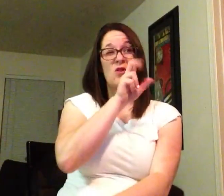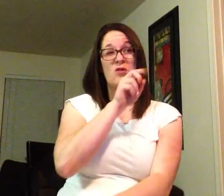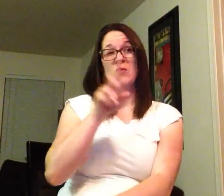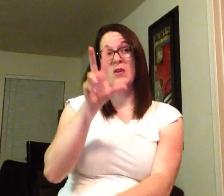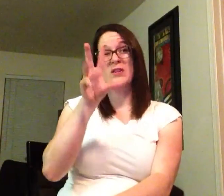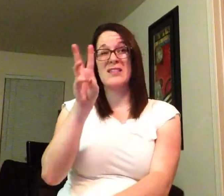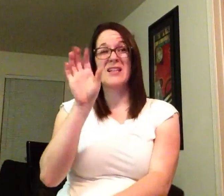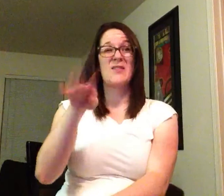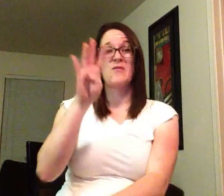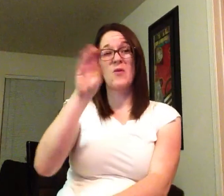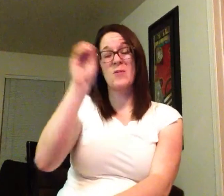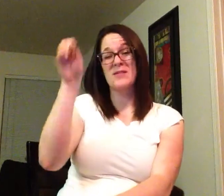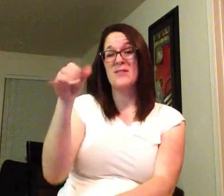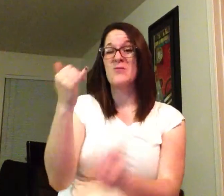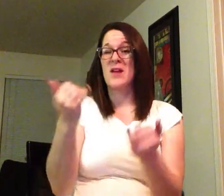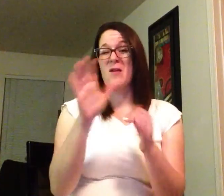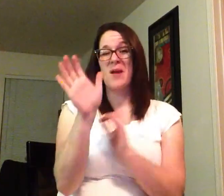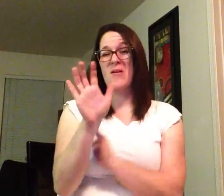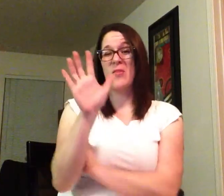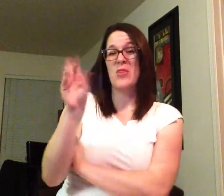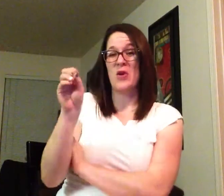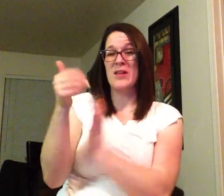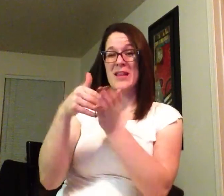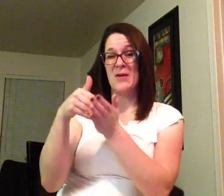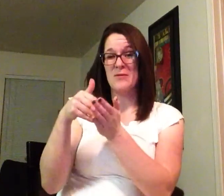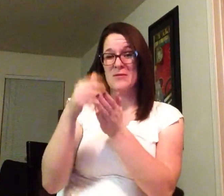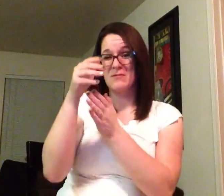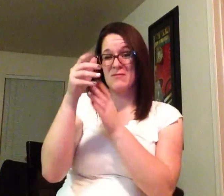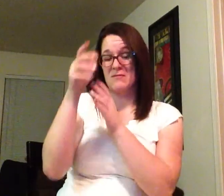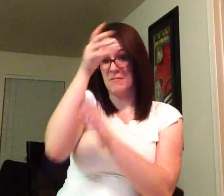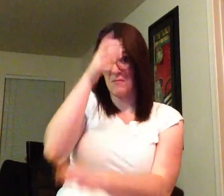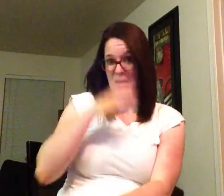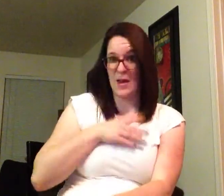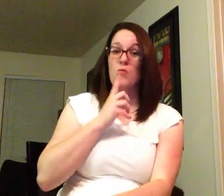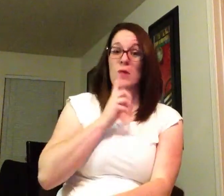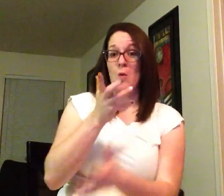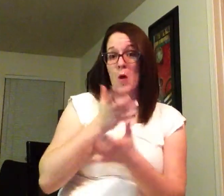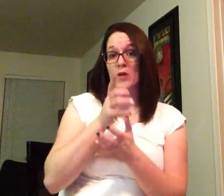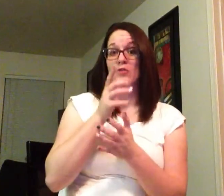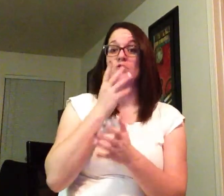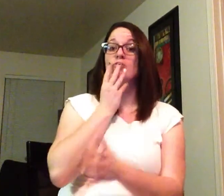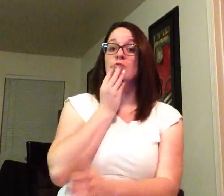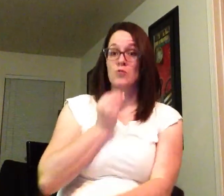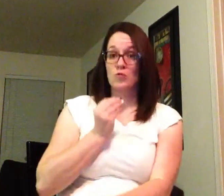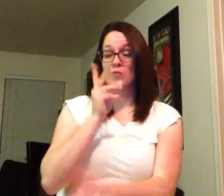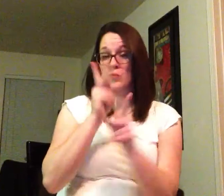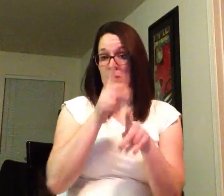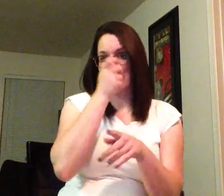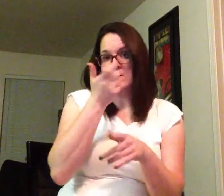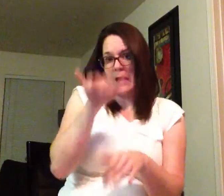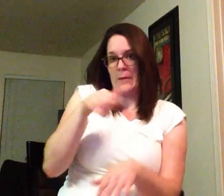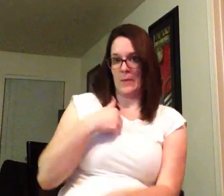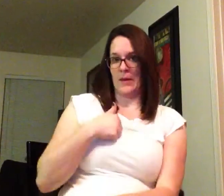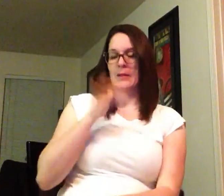with the possibility of 30,000 men. I was looking for somebody who was Jewish, because that's what I am, and it was important to me. It's only 2.3% of the